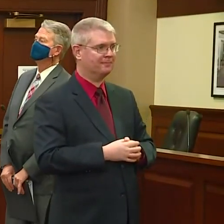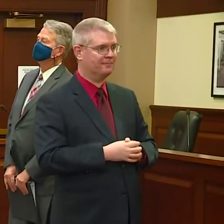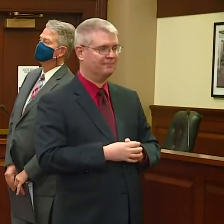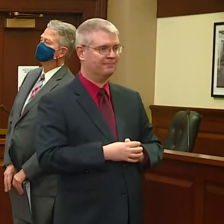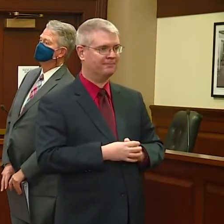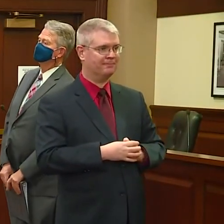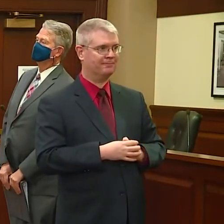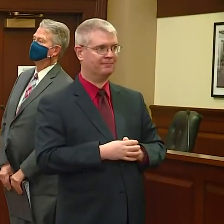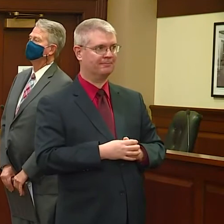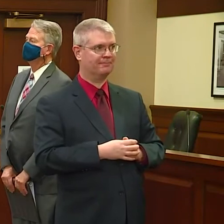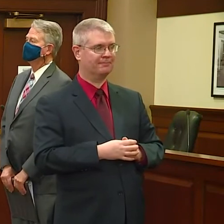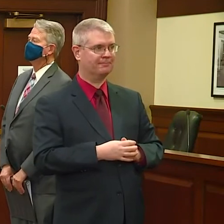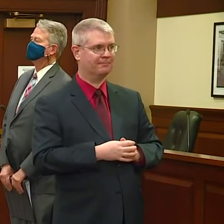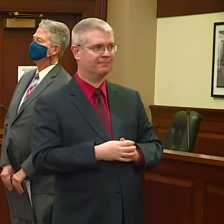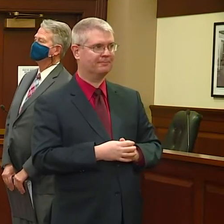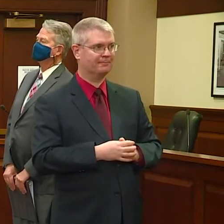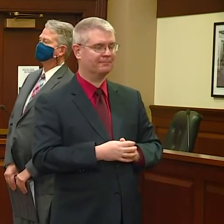Thank you.